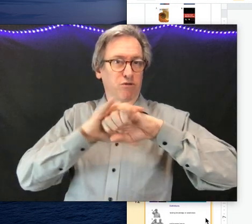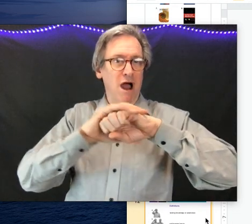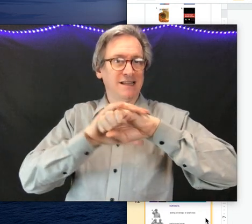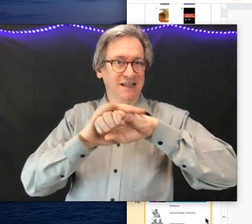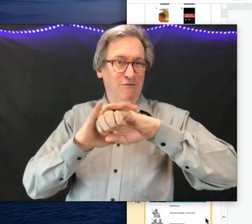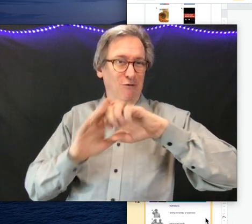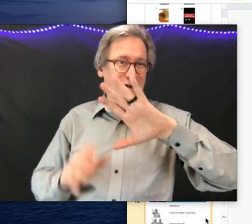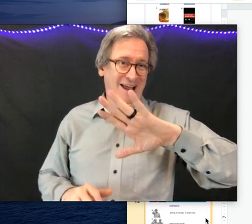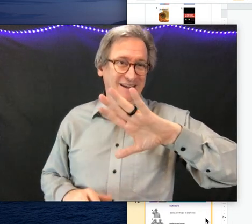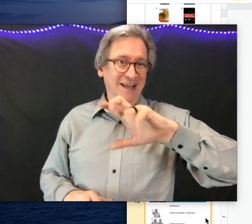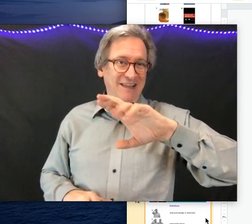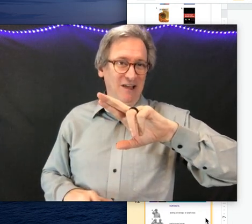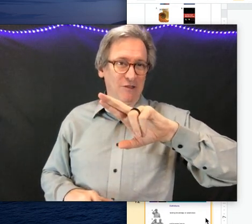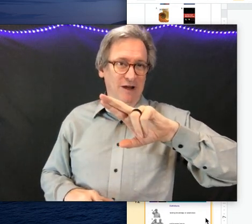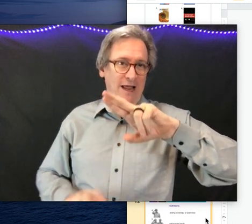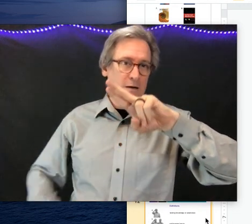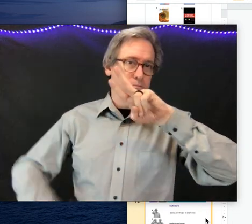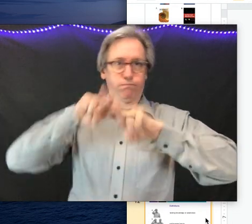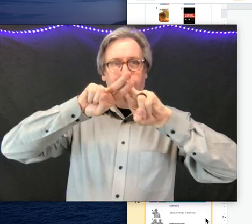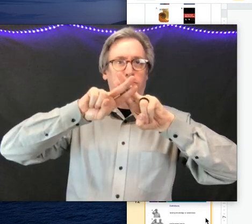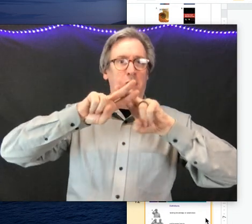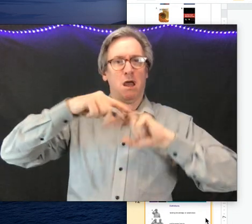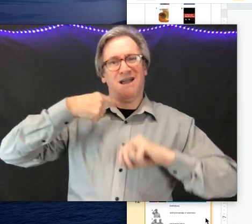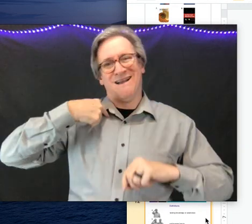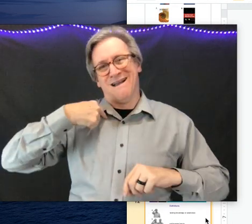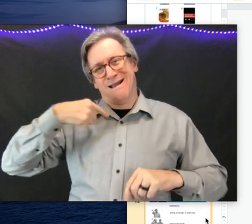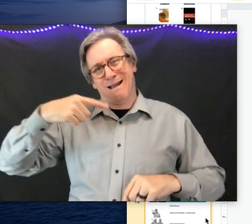sort of proxy forehead in the other hand.